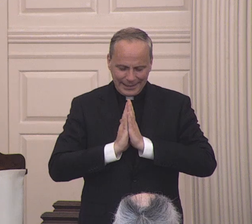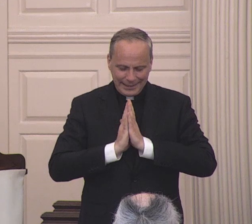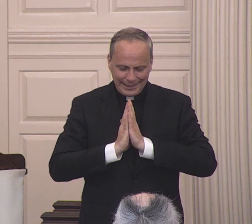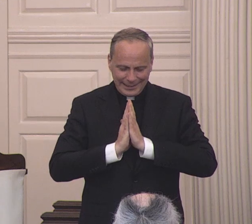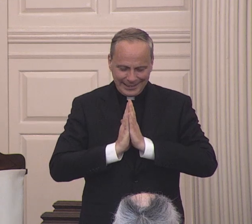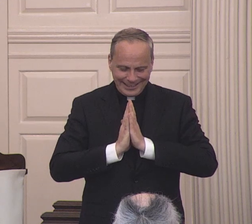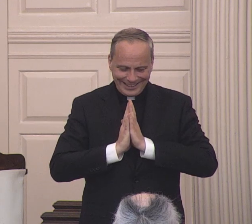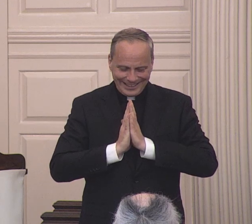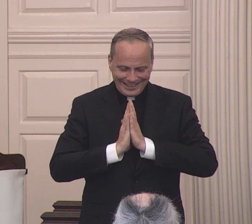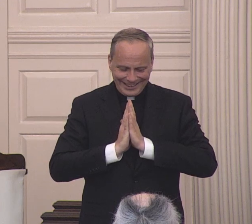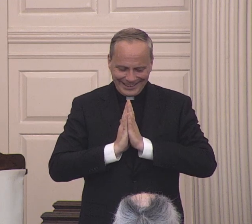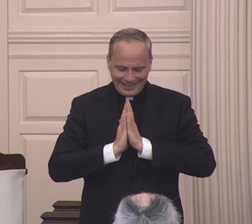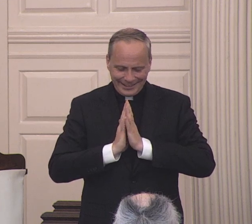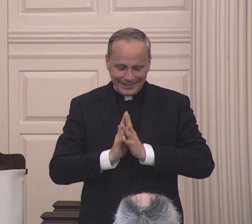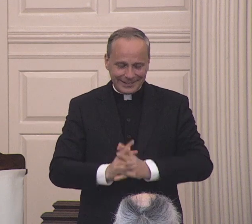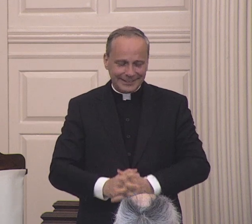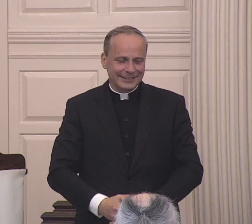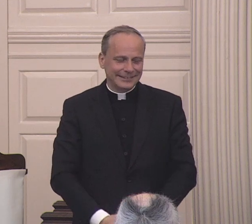Amen.